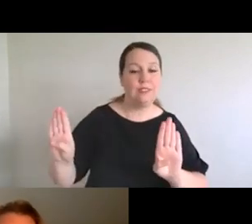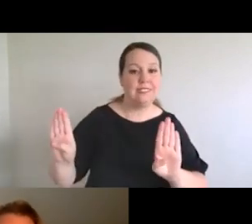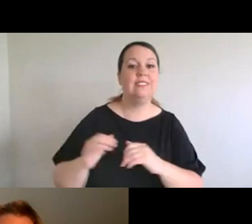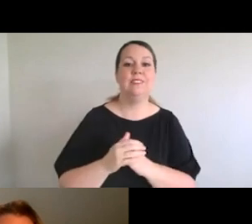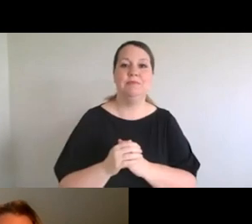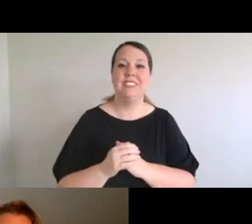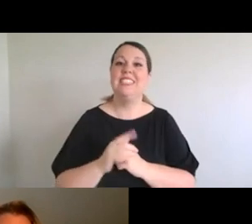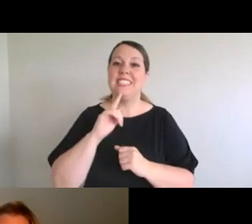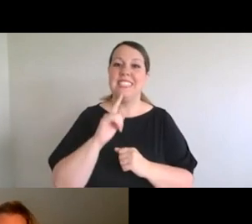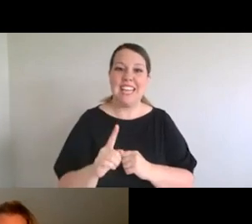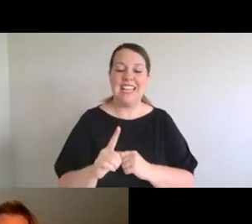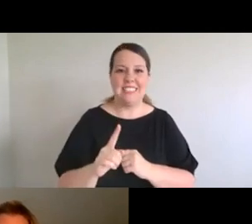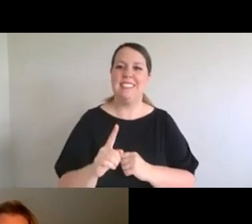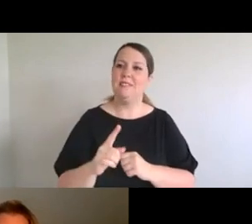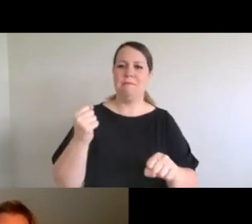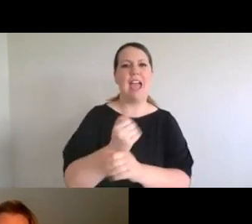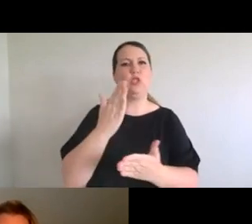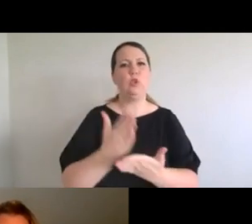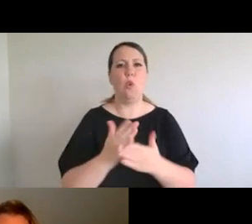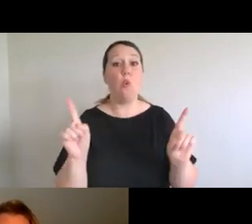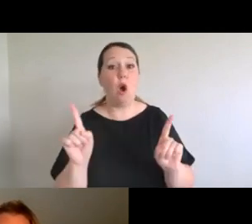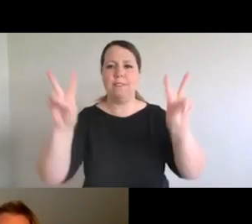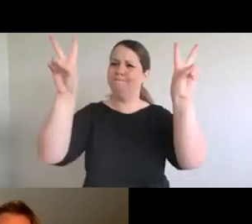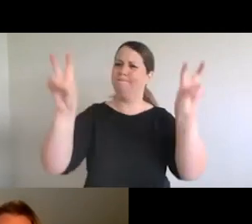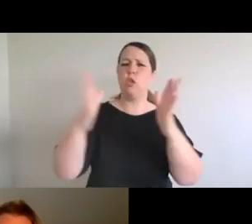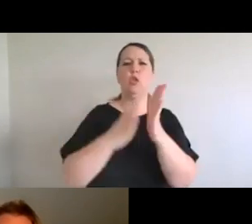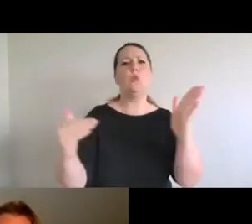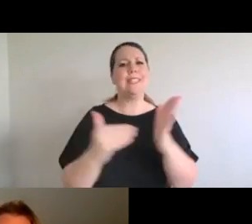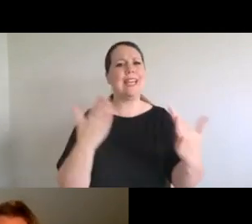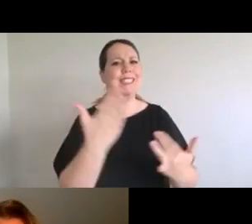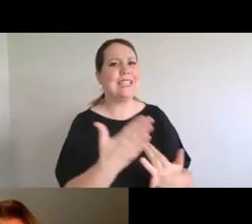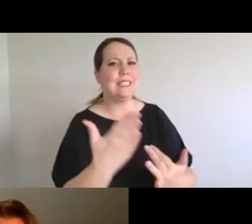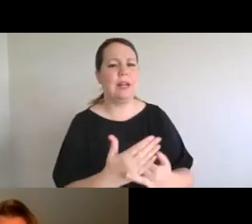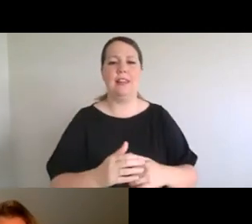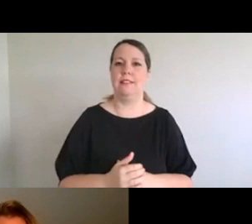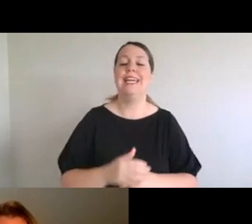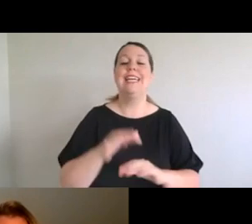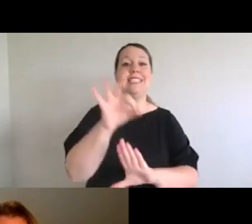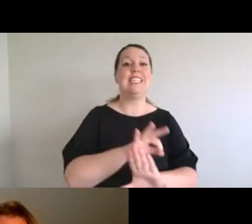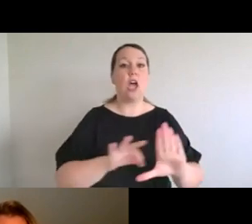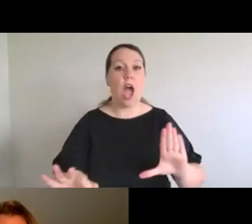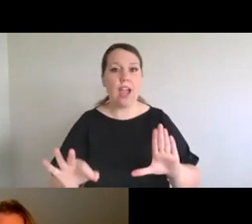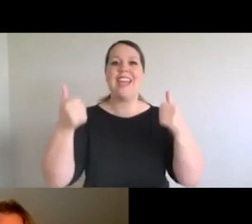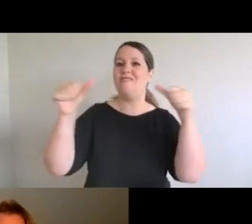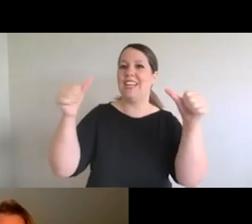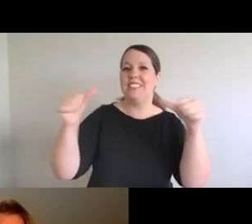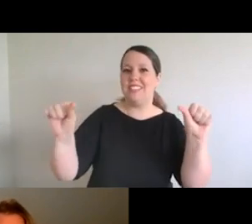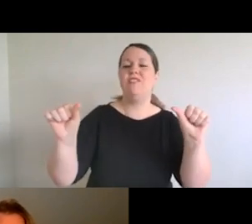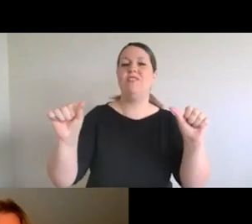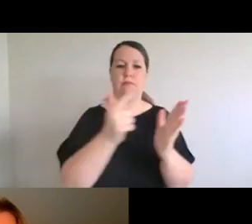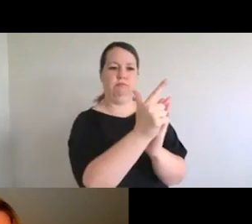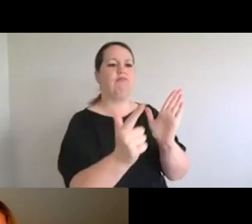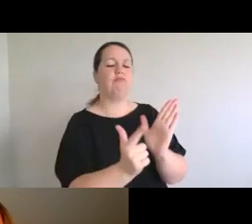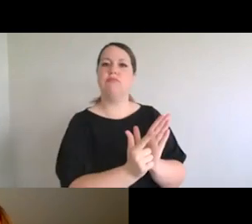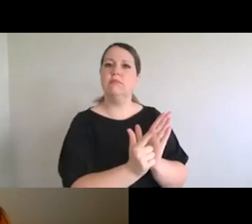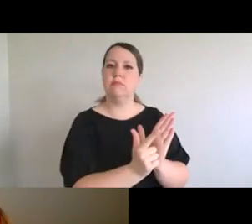Making New Zealand Accessible, a design for effective accessibility legislation. Honestly,